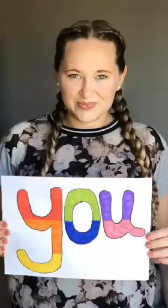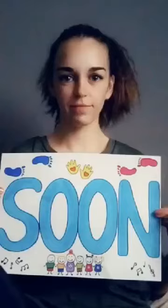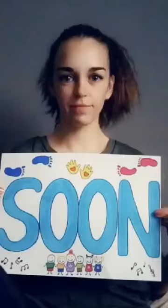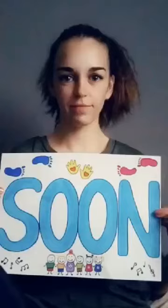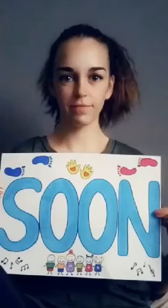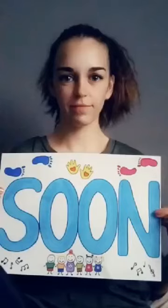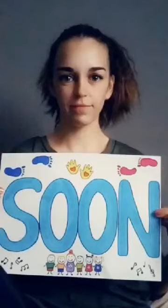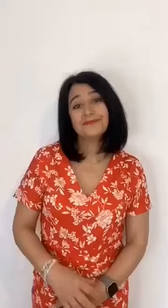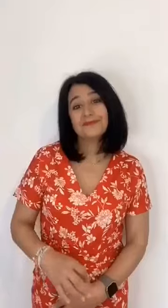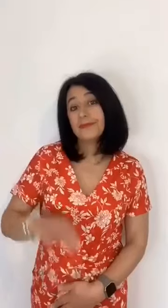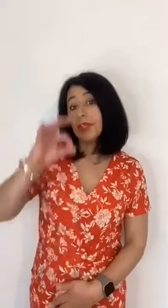Oh